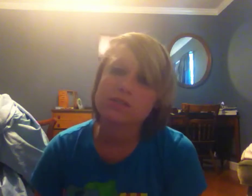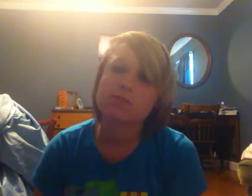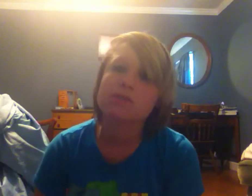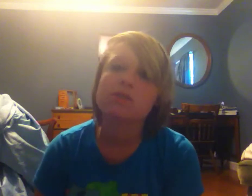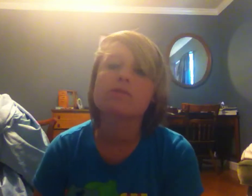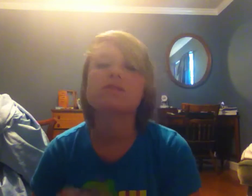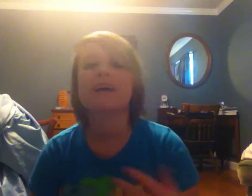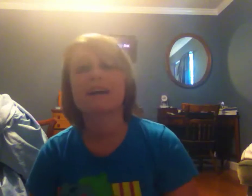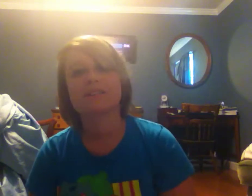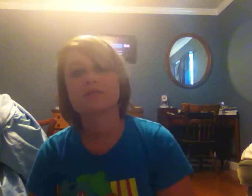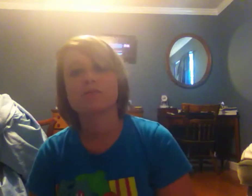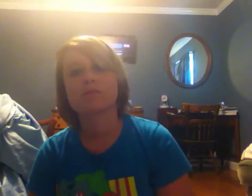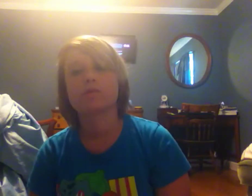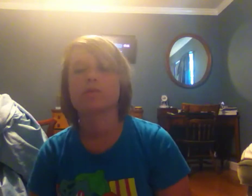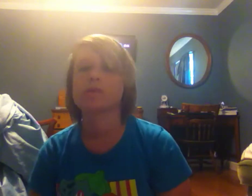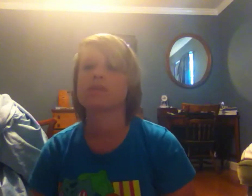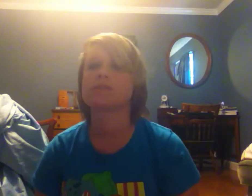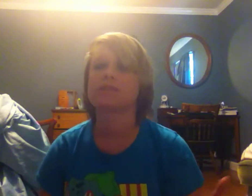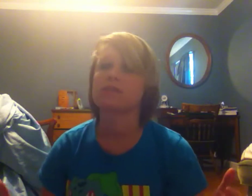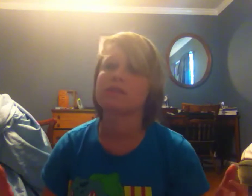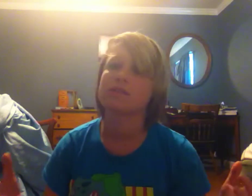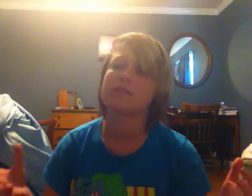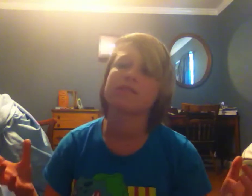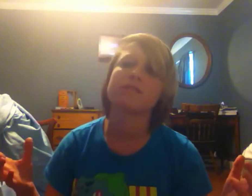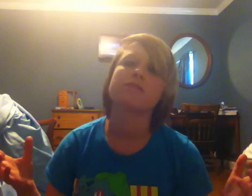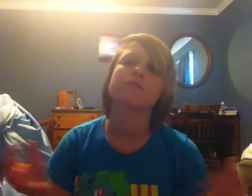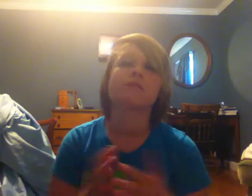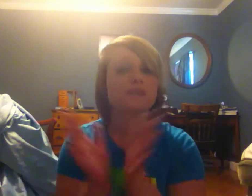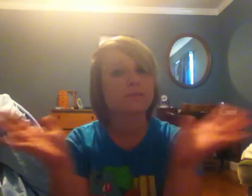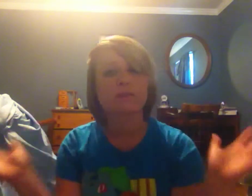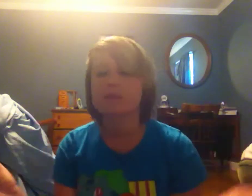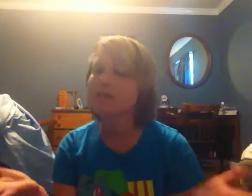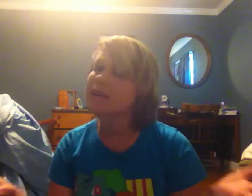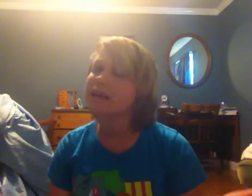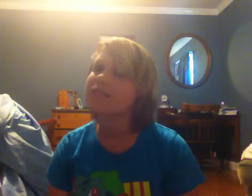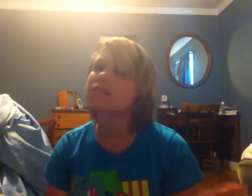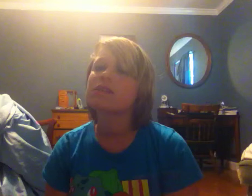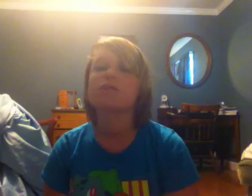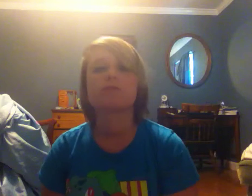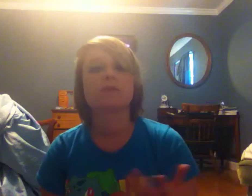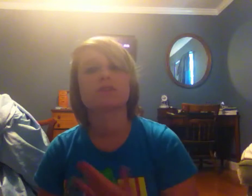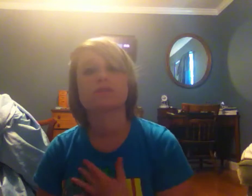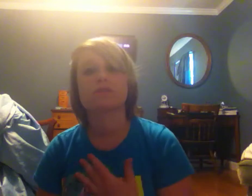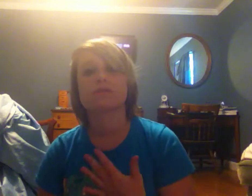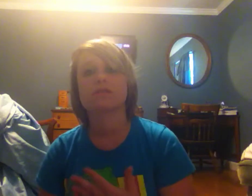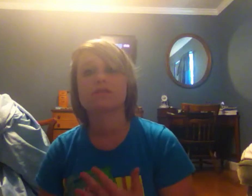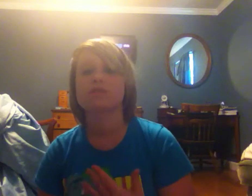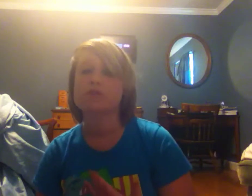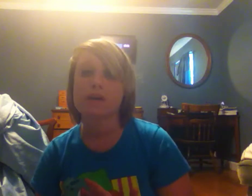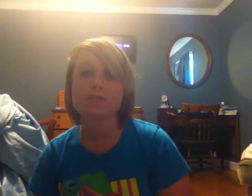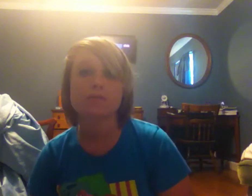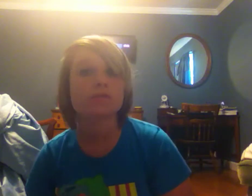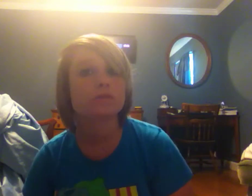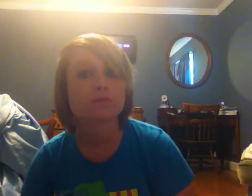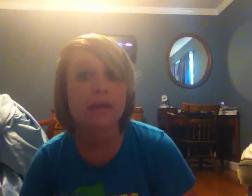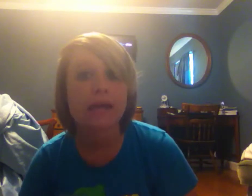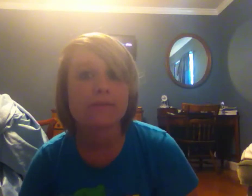freshman going to high school or whatever, not that, work, a new job, new day at